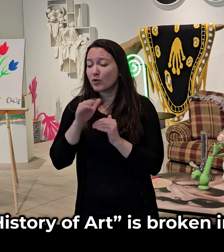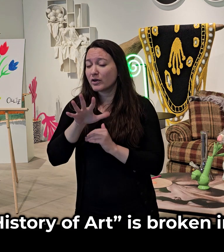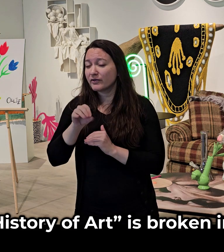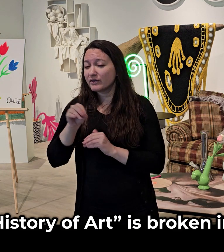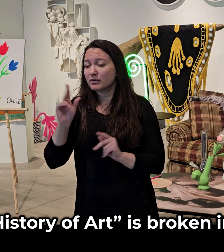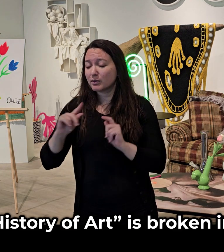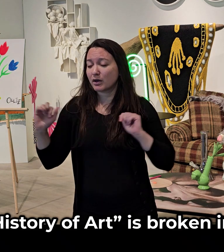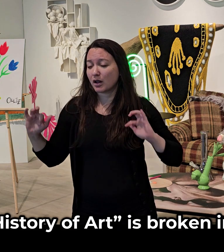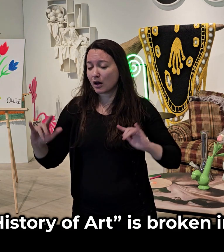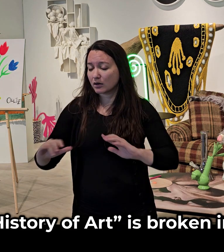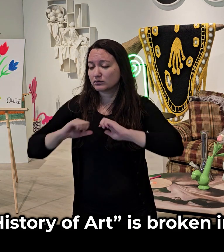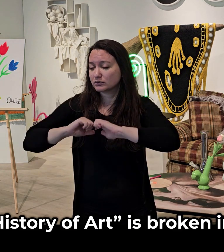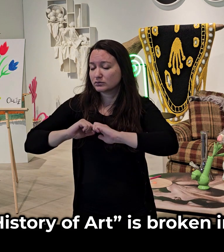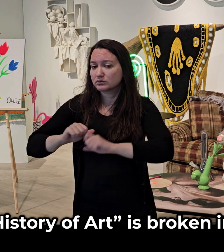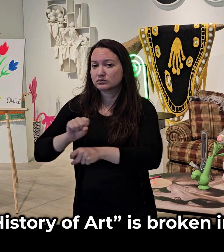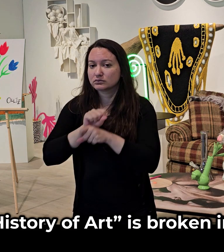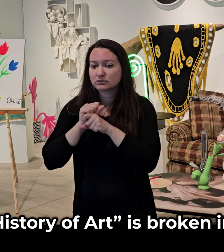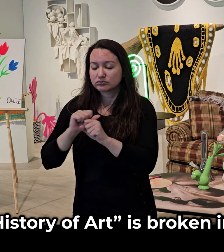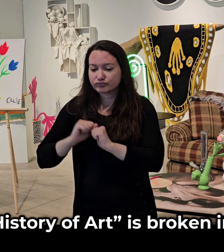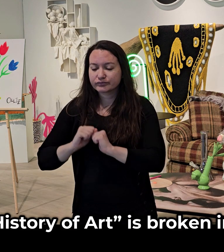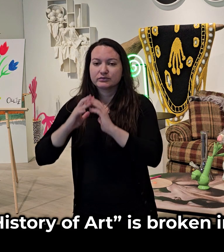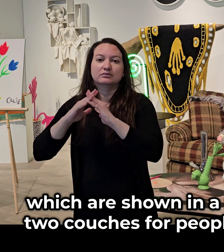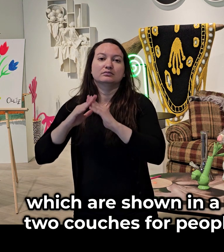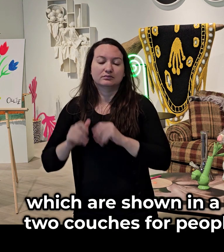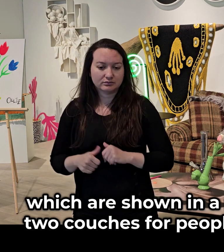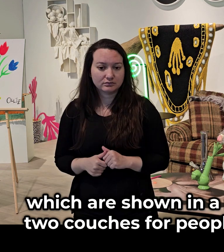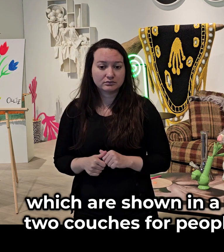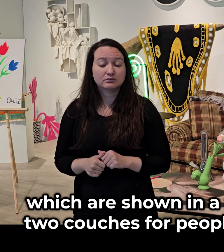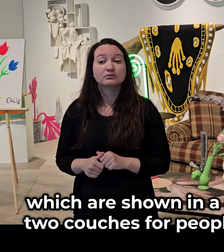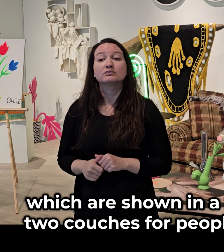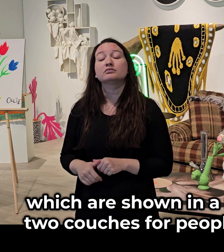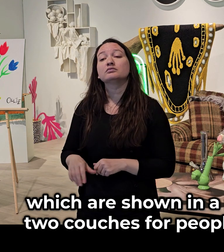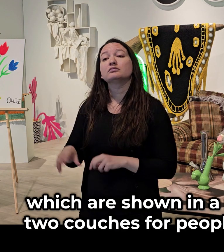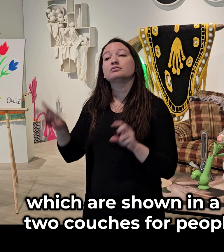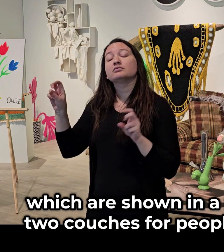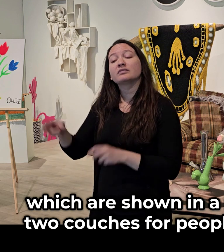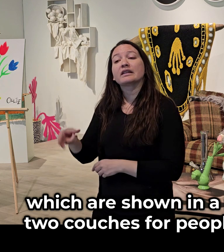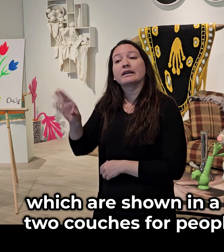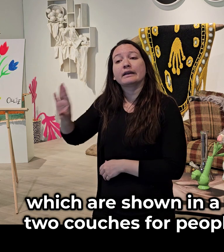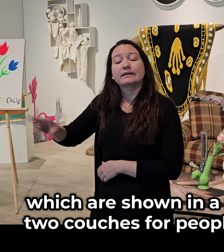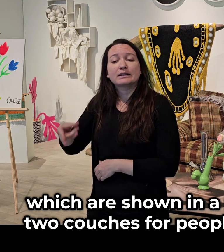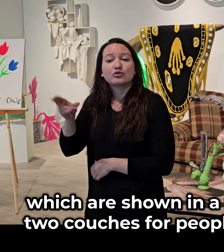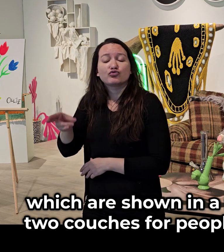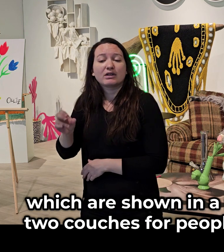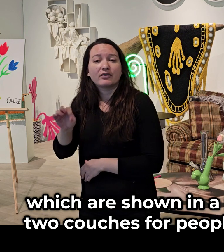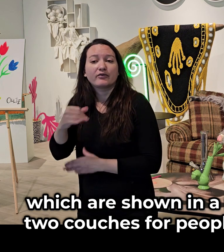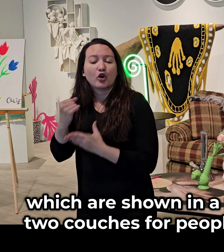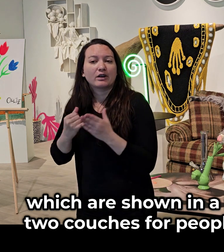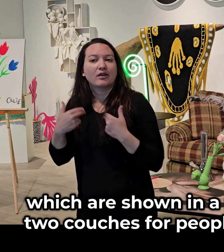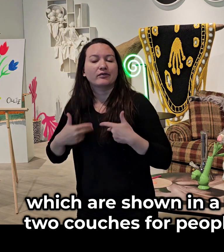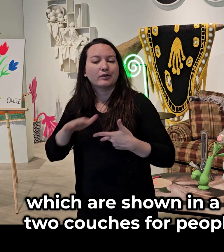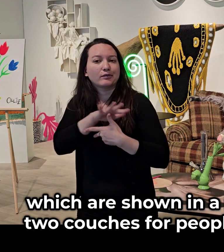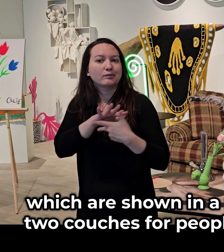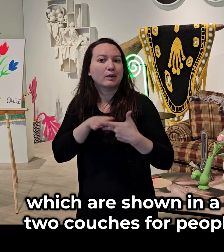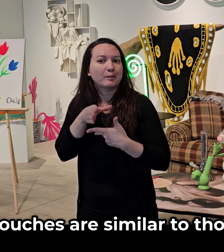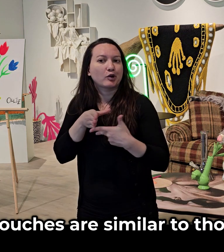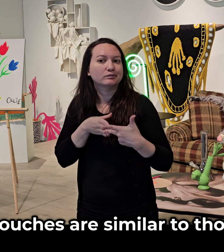His History of Art is broken into 3 episodes, which are shown in a room with 2 couches for people to sit on. The couches